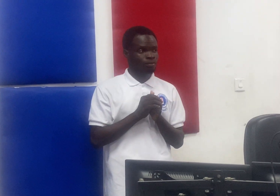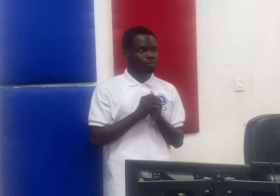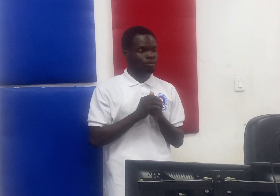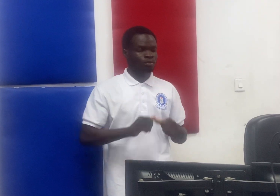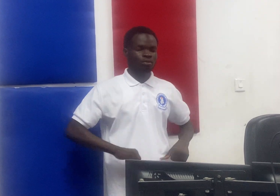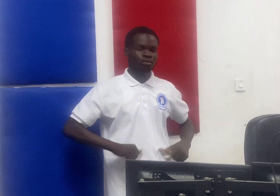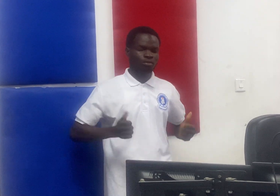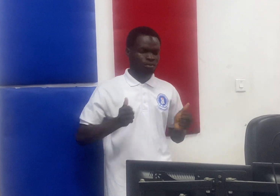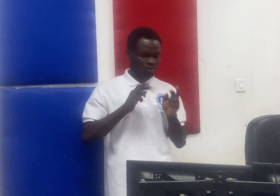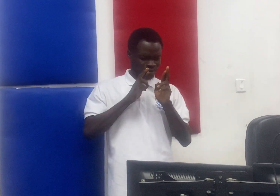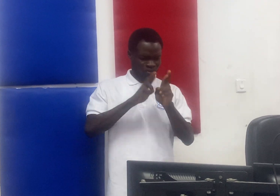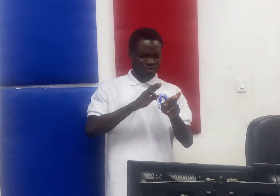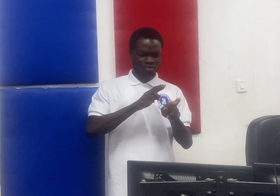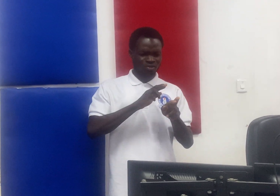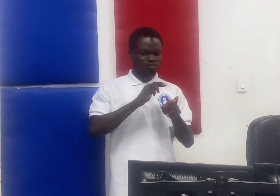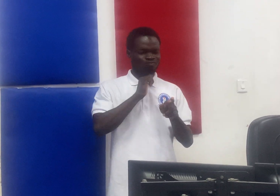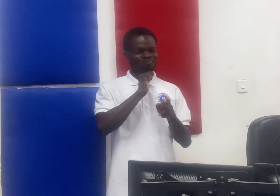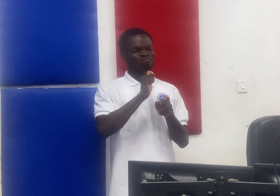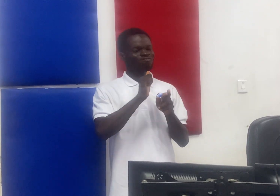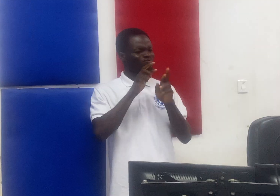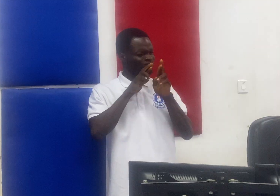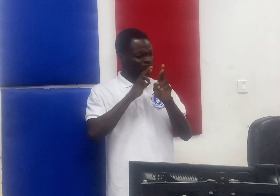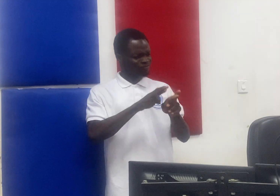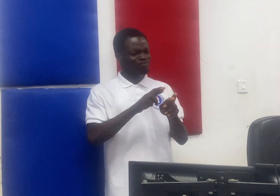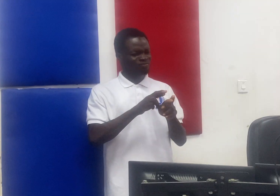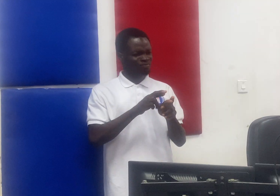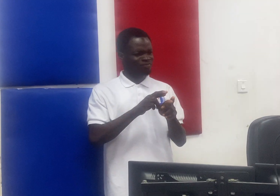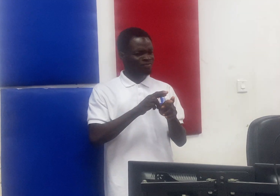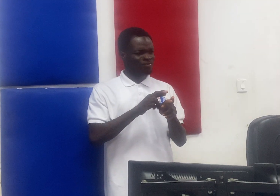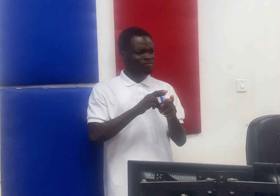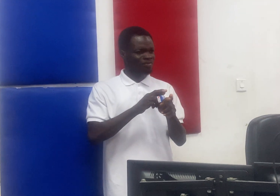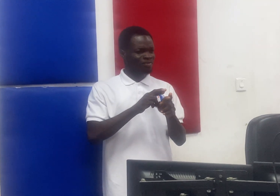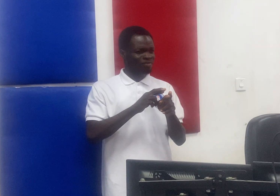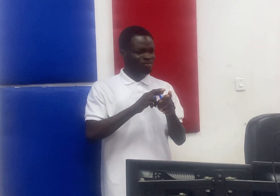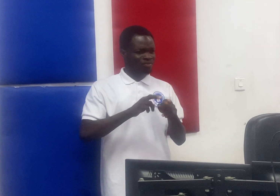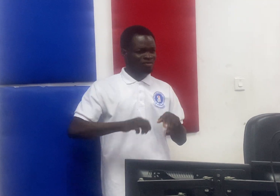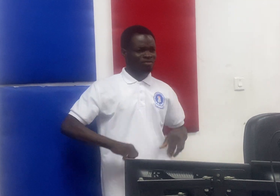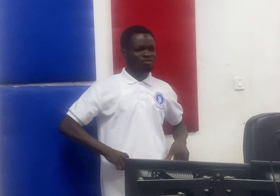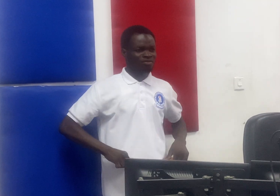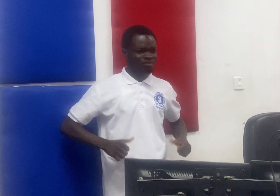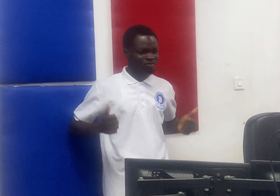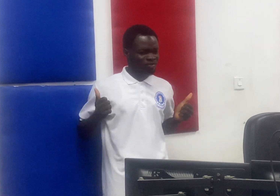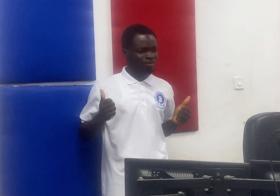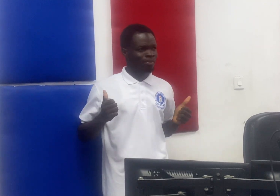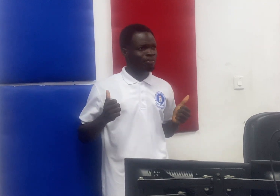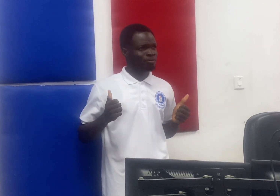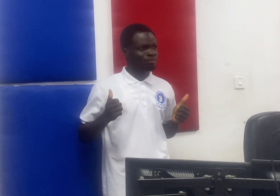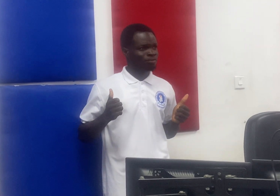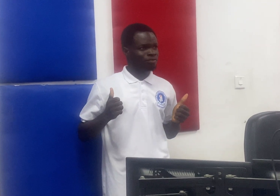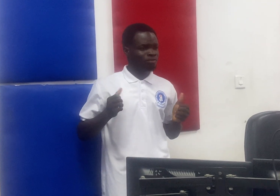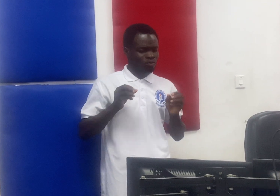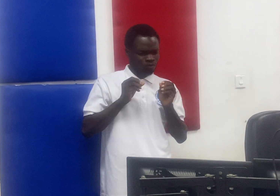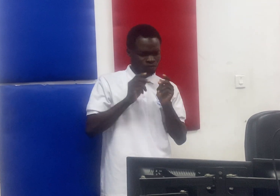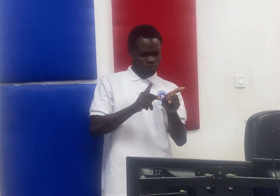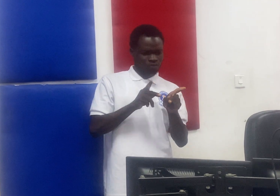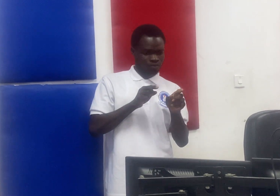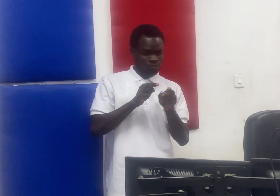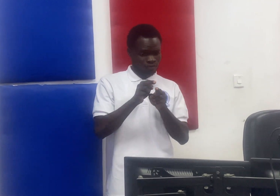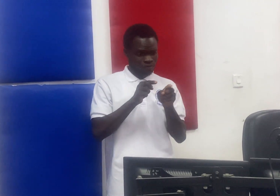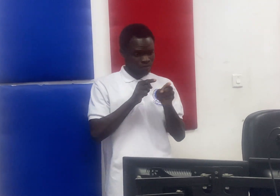respect. They don't respect us. They deny us certain opportunities that we are do it, they deny us from